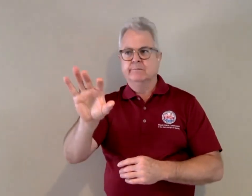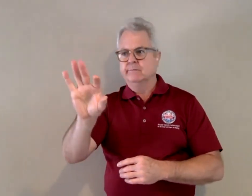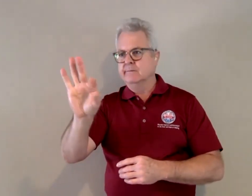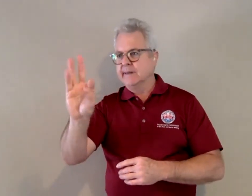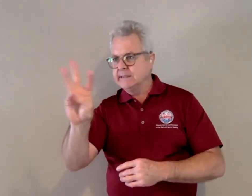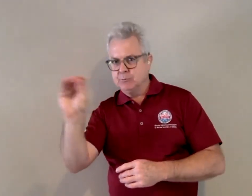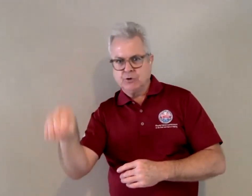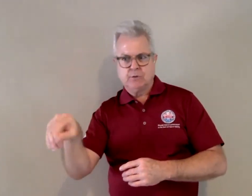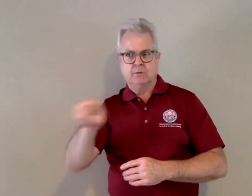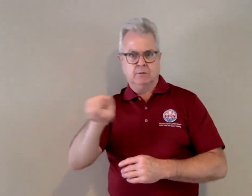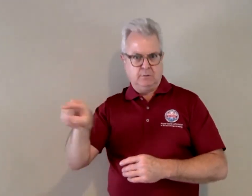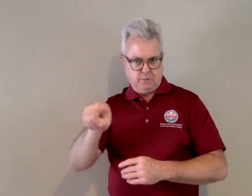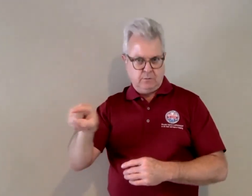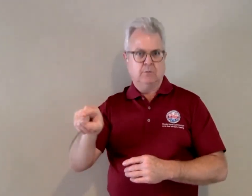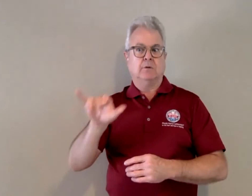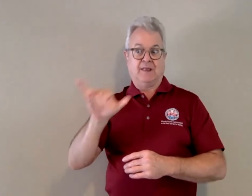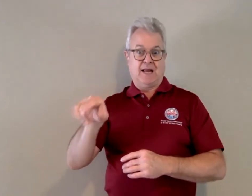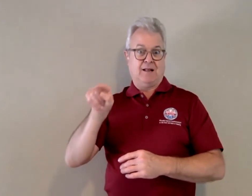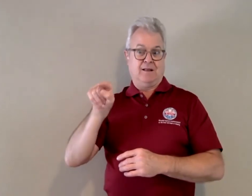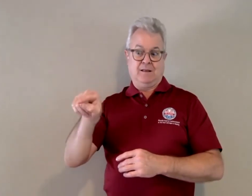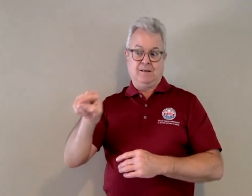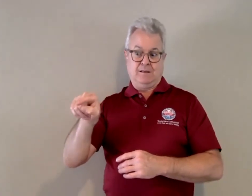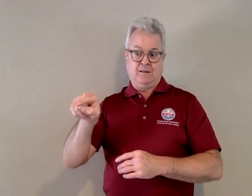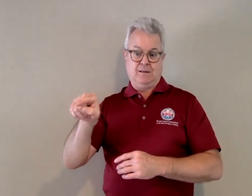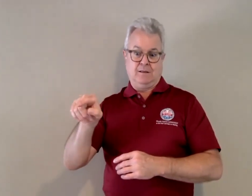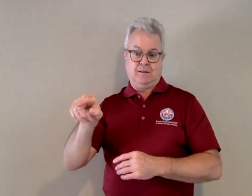know, about 95% to 96% of people